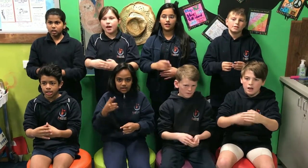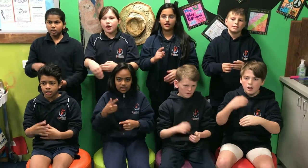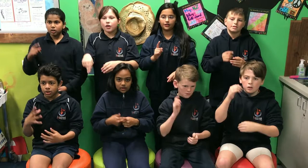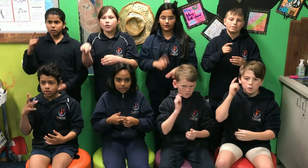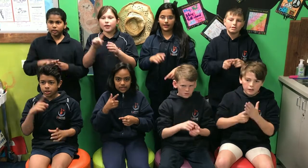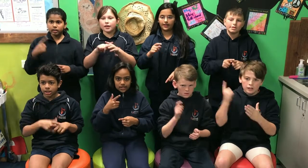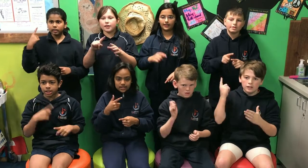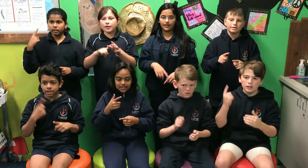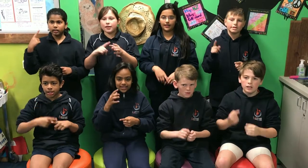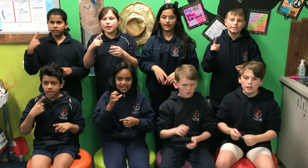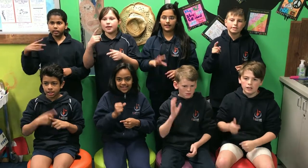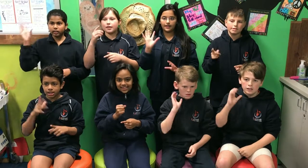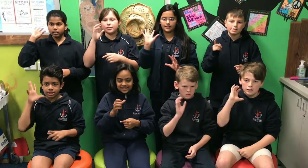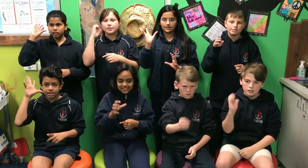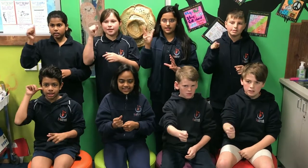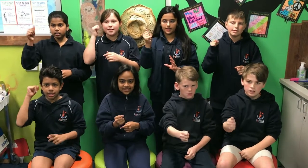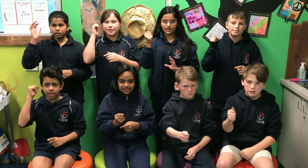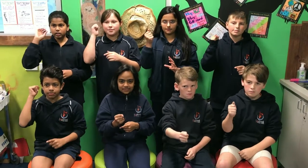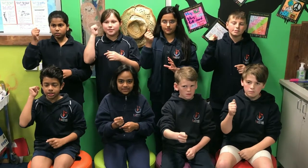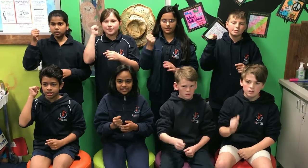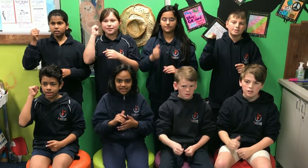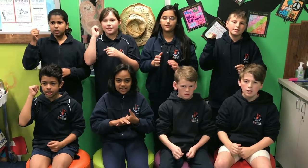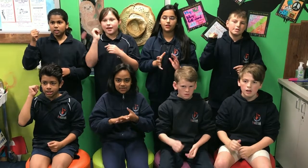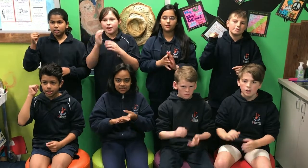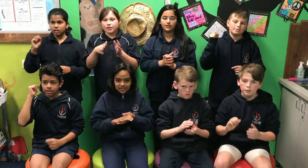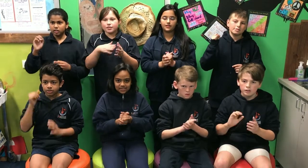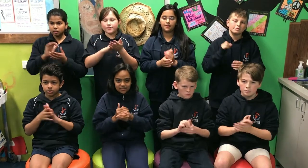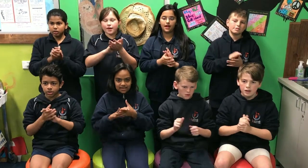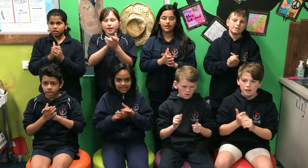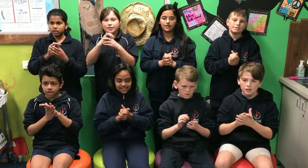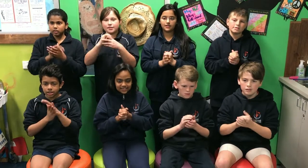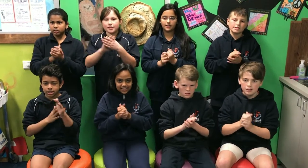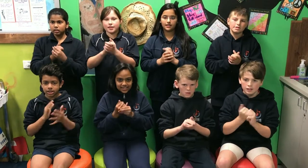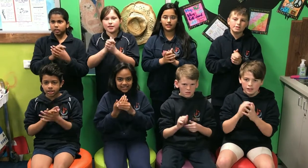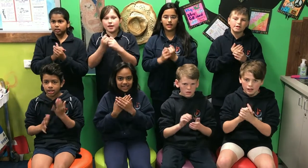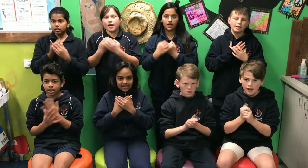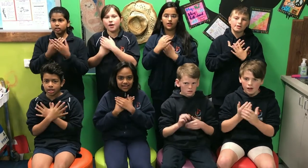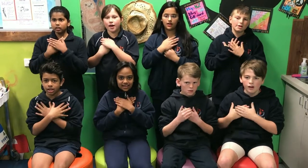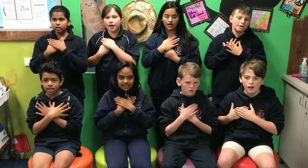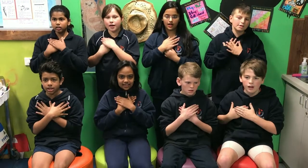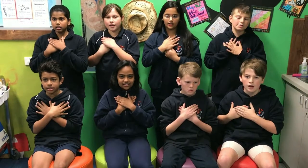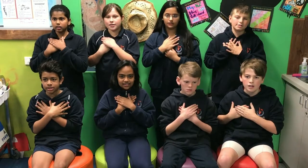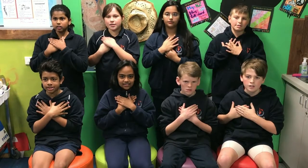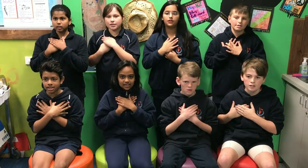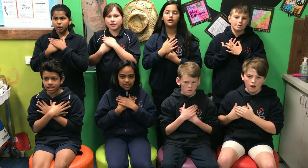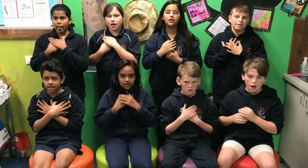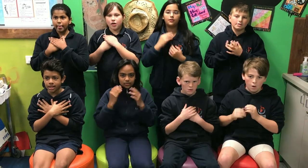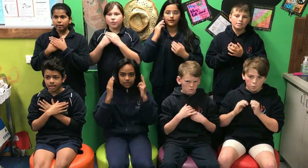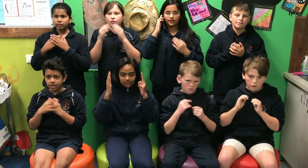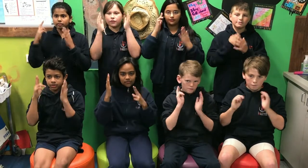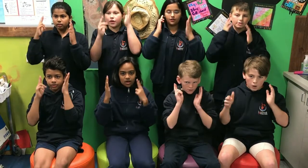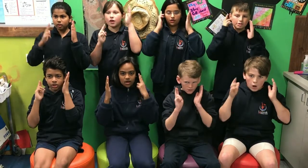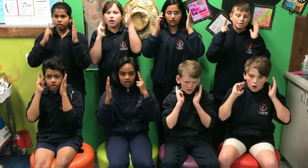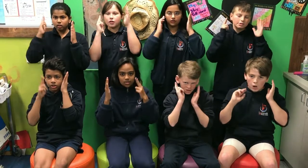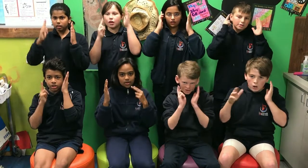quickly it seems, with smiles in our hearts, we follow